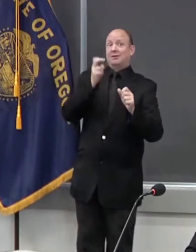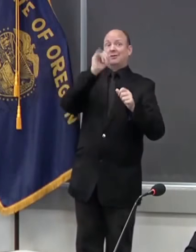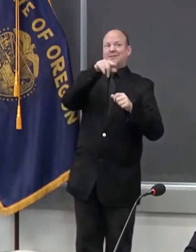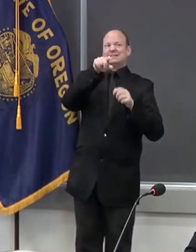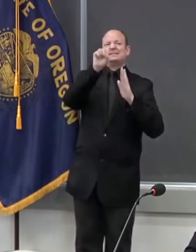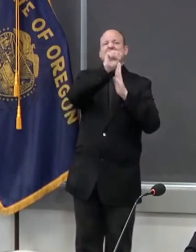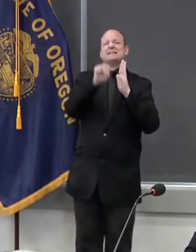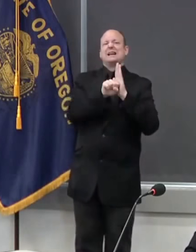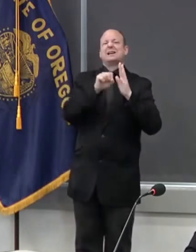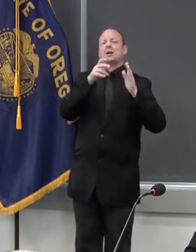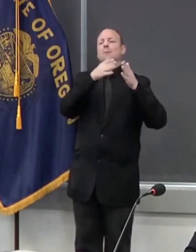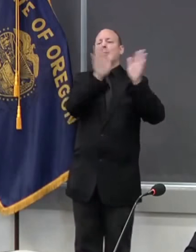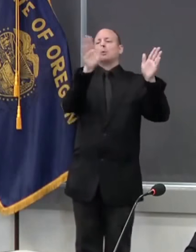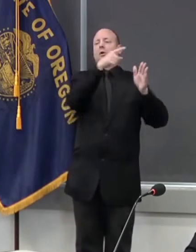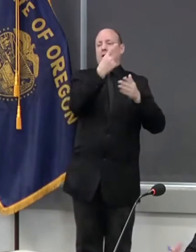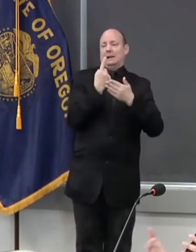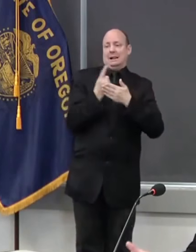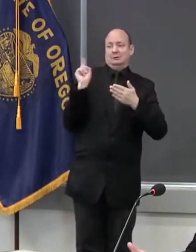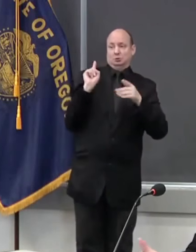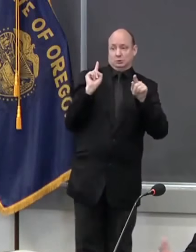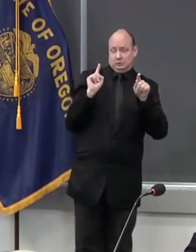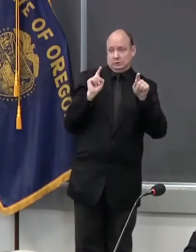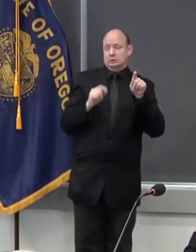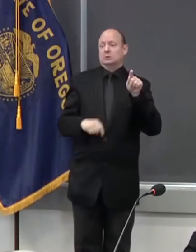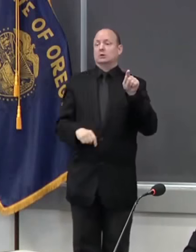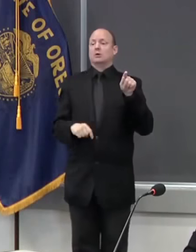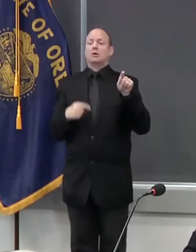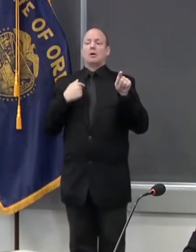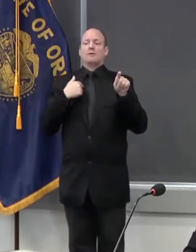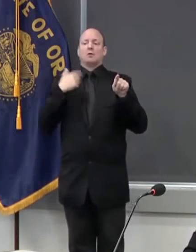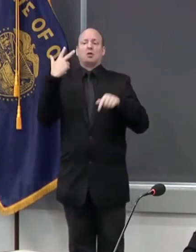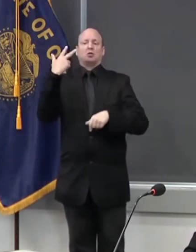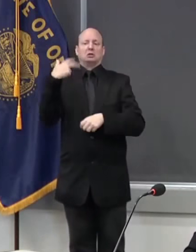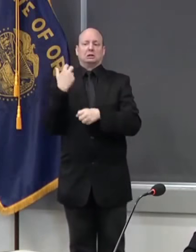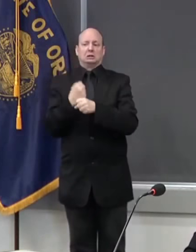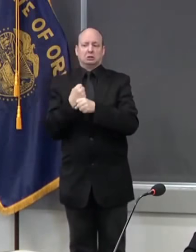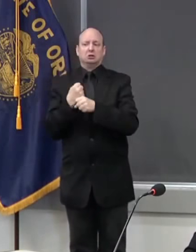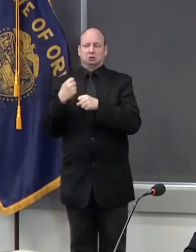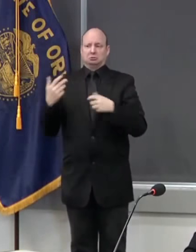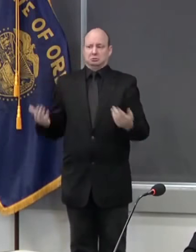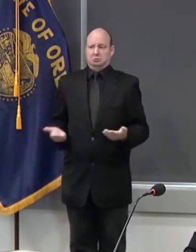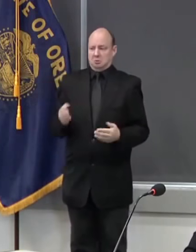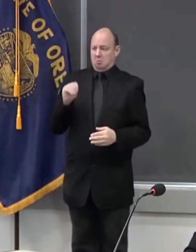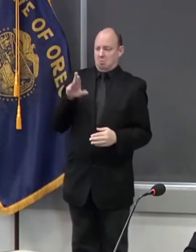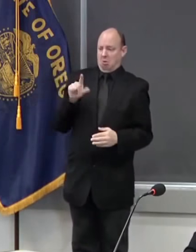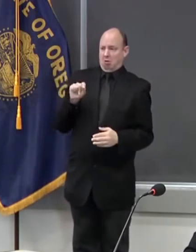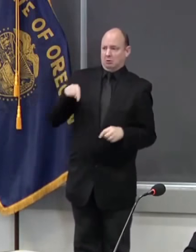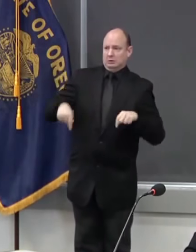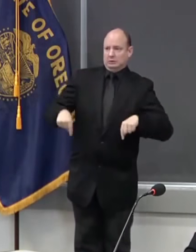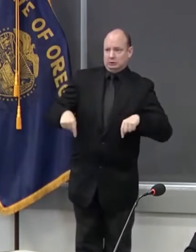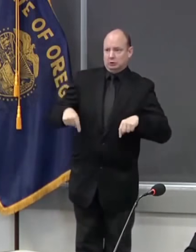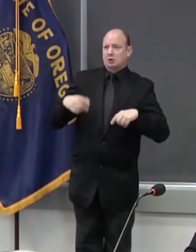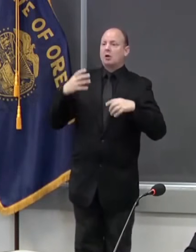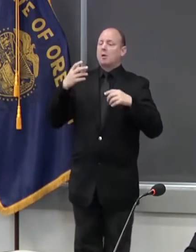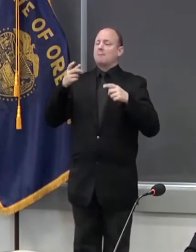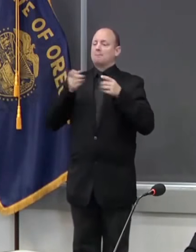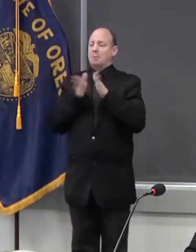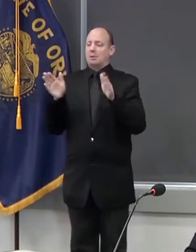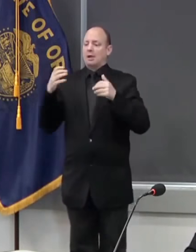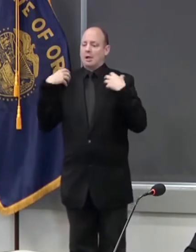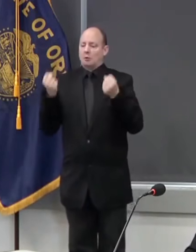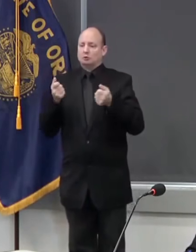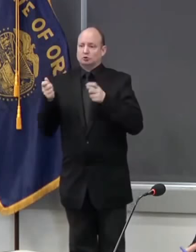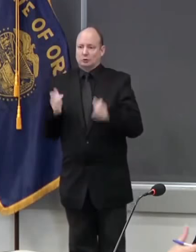week. And that's after spending 3 years as Multnomah County's public health director, where I worked with a fabulous team